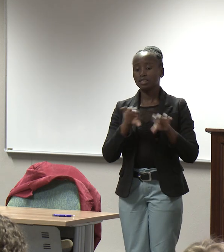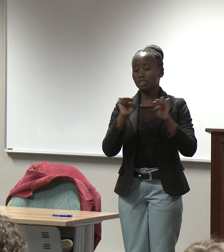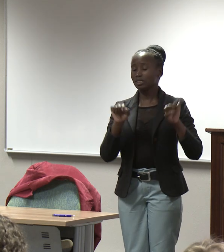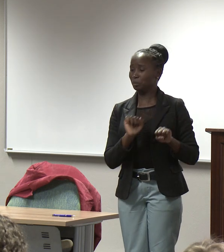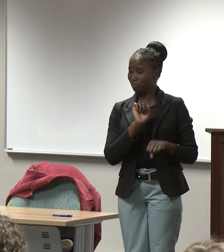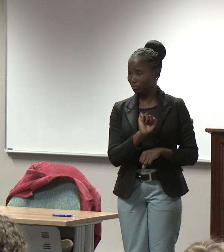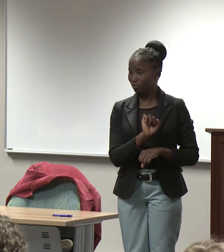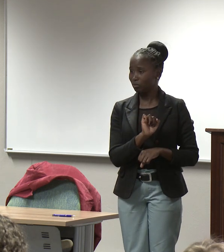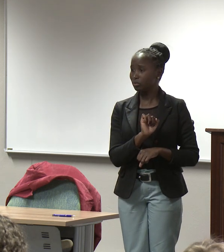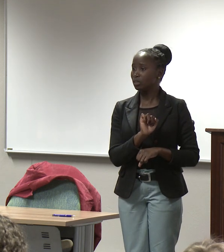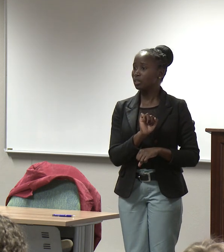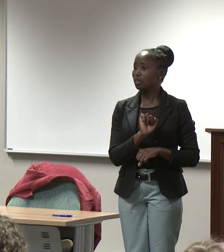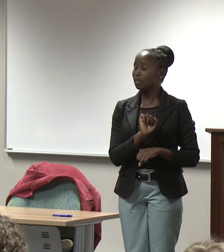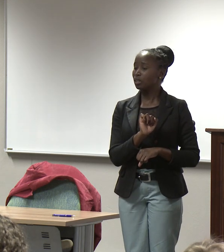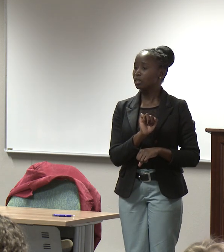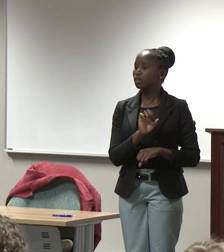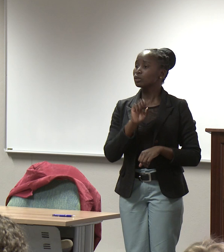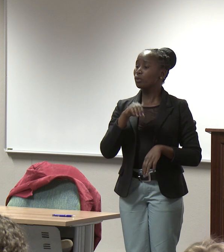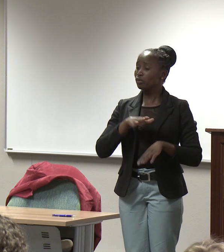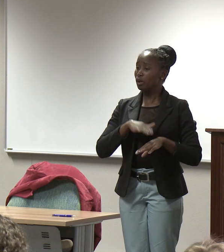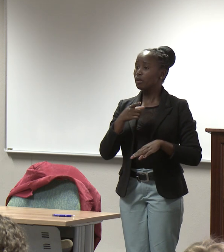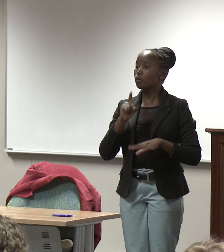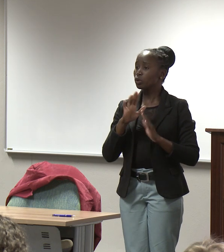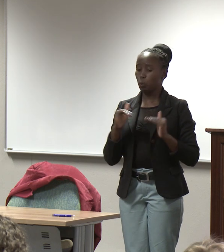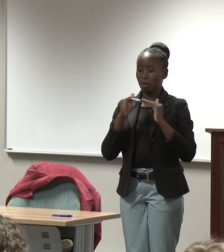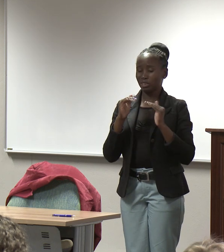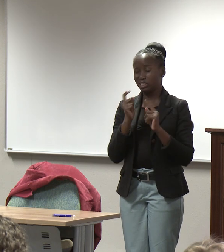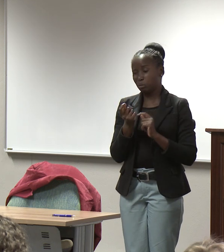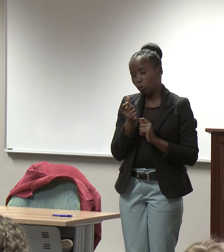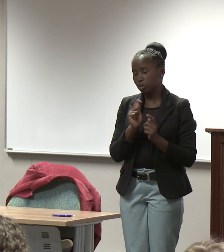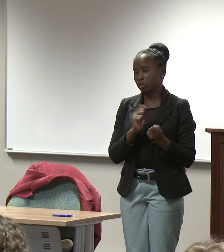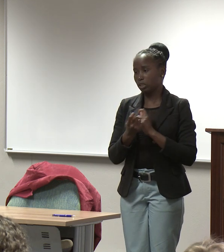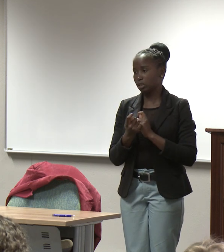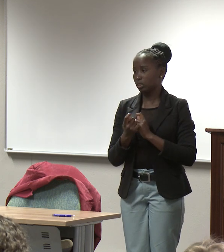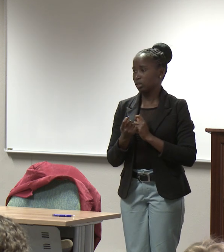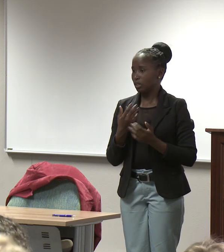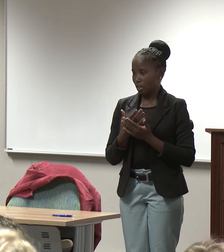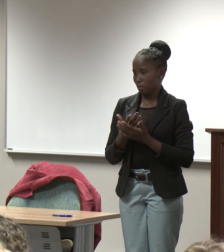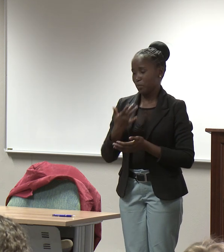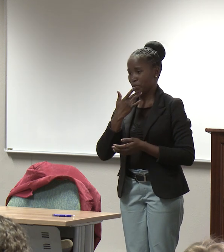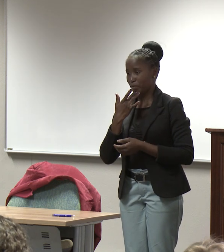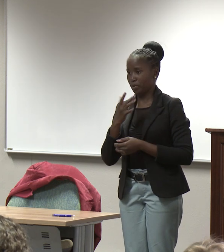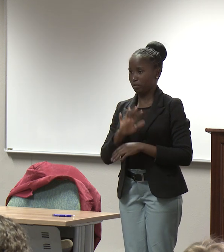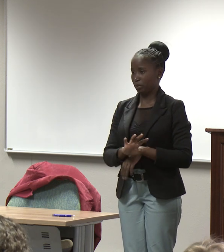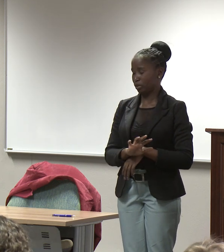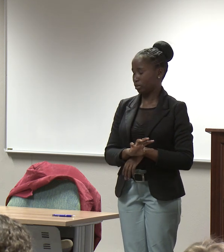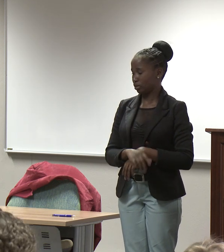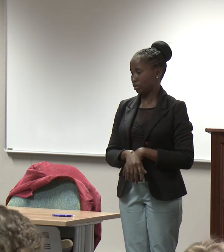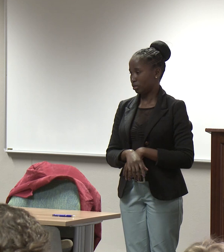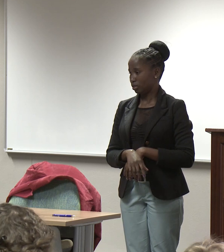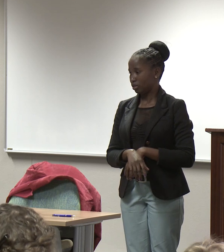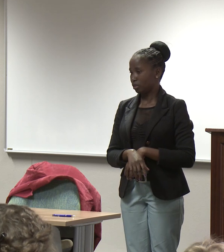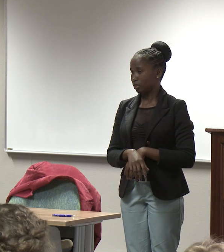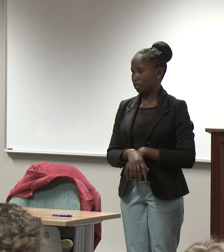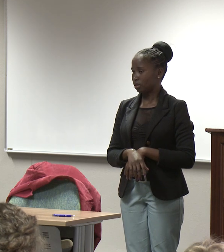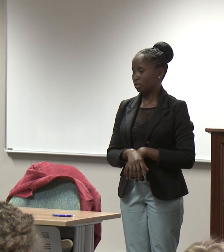of equilibrium that a small change may be fatal to the university. What